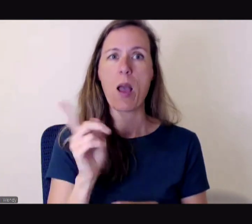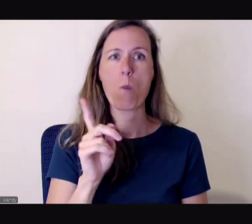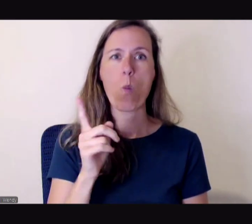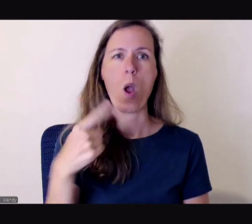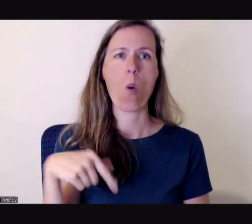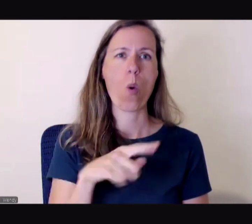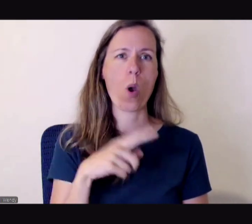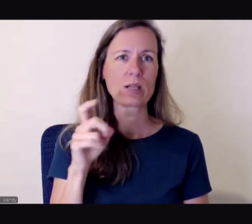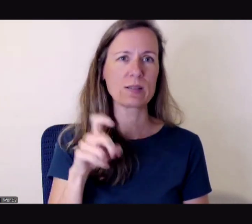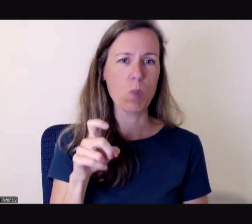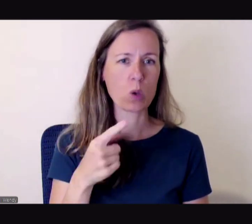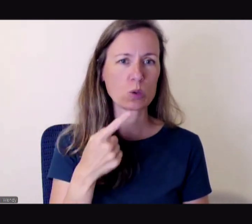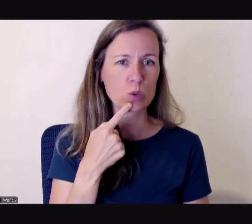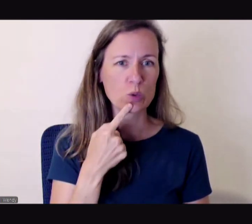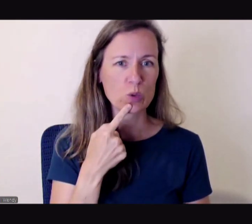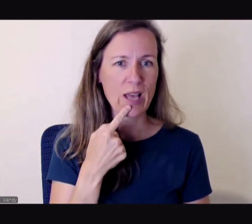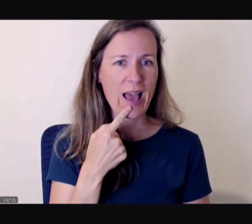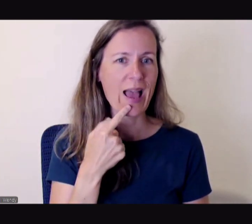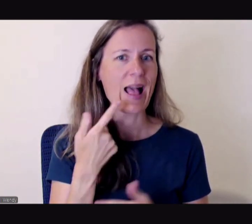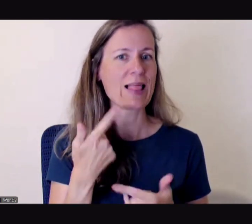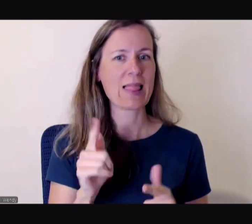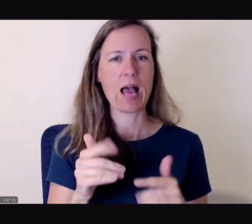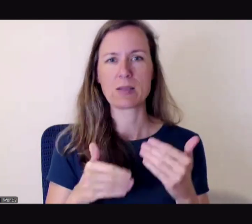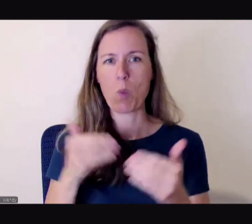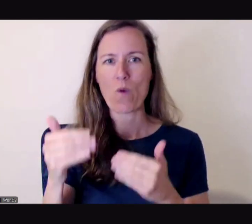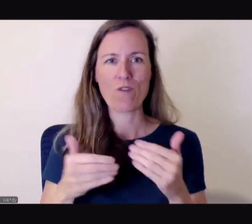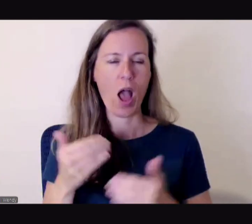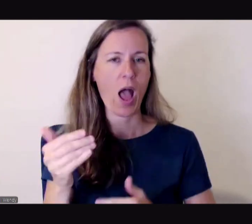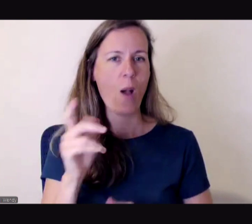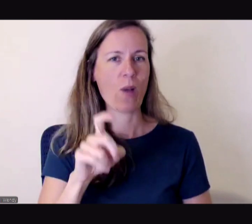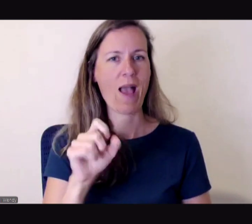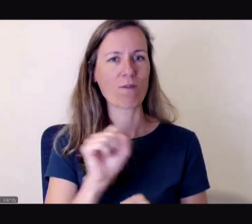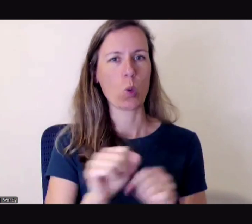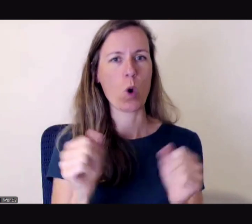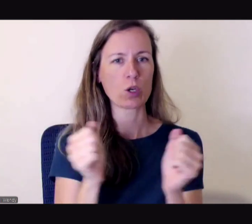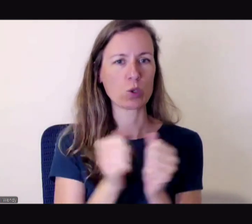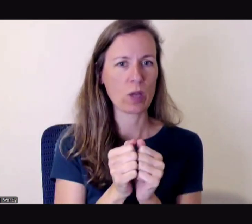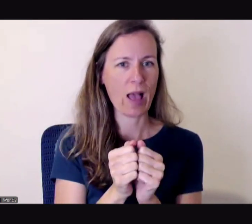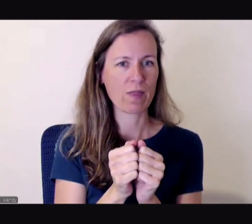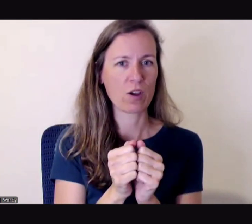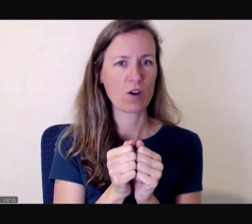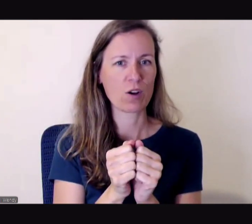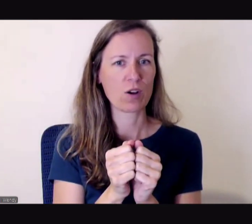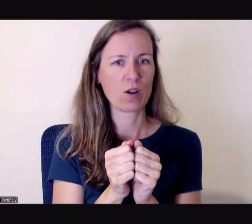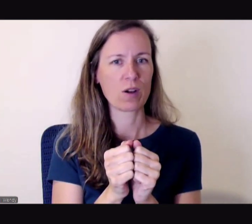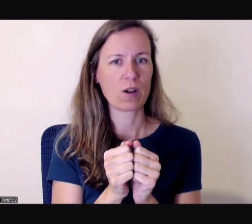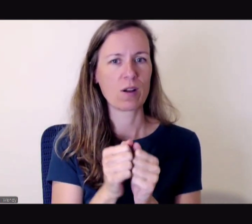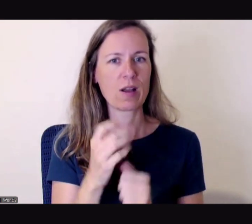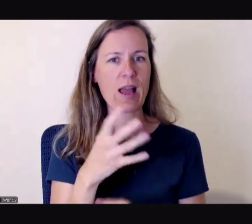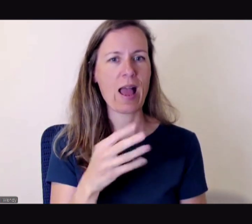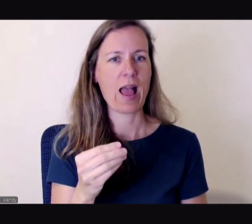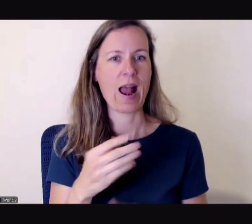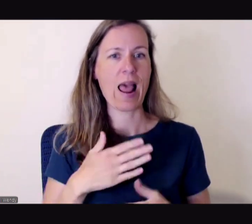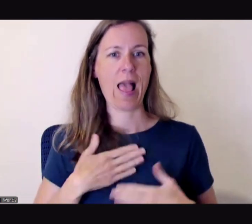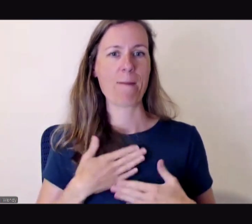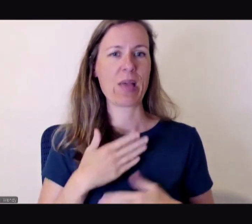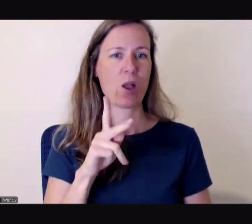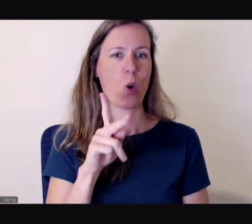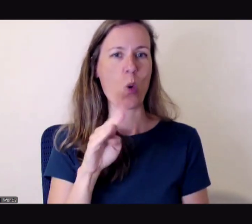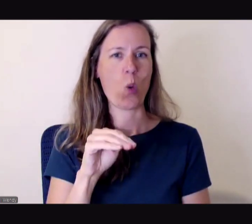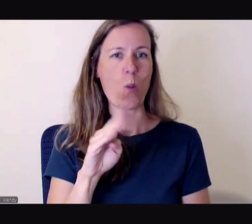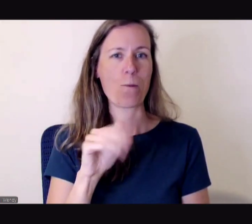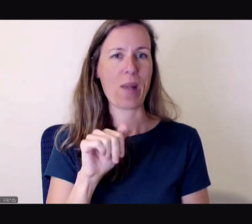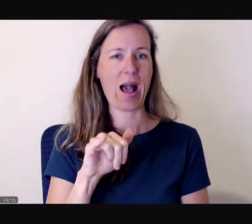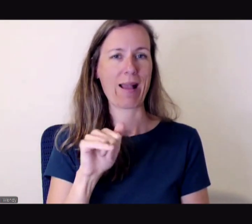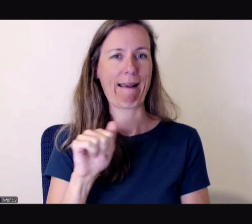oh, let's just move on, we've got to work together, and all the happy kumbaya stuff. And I don't disagree with that